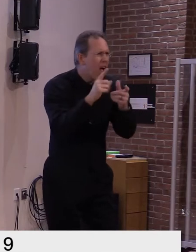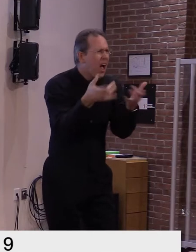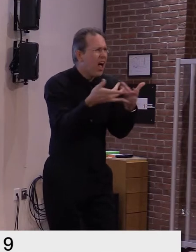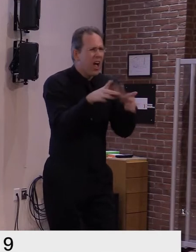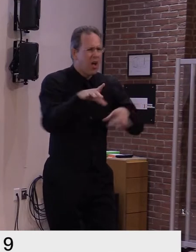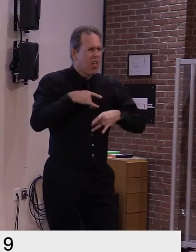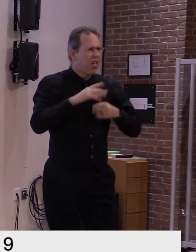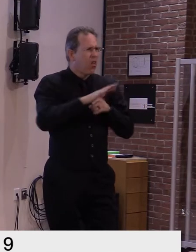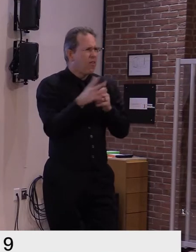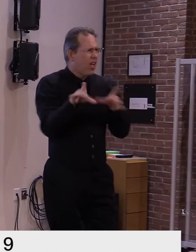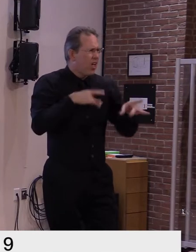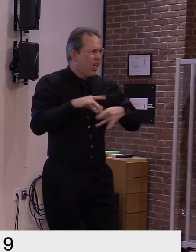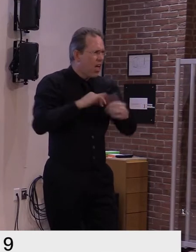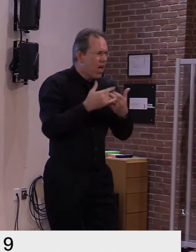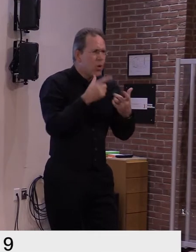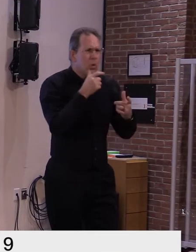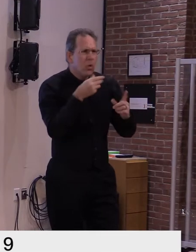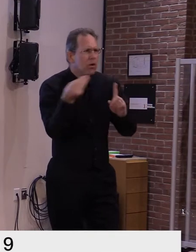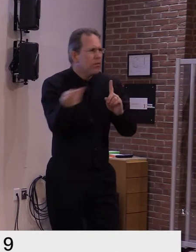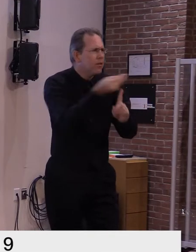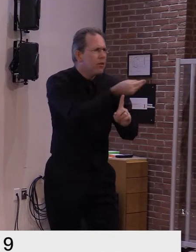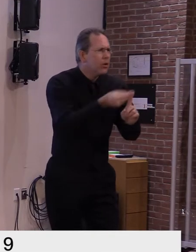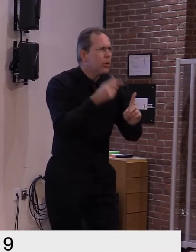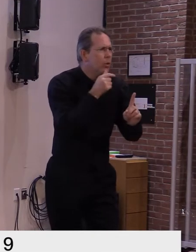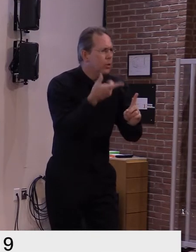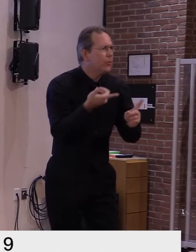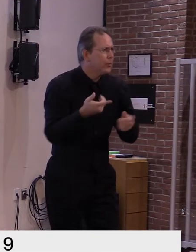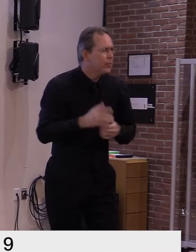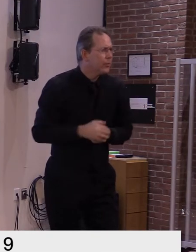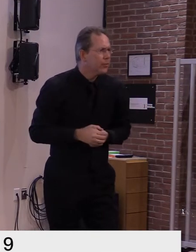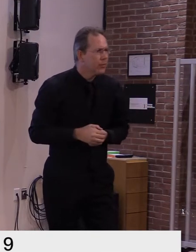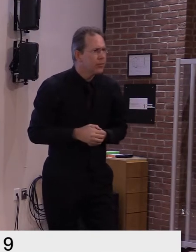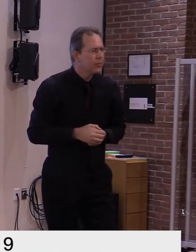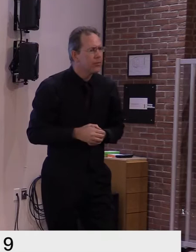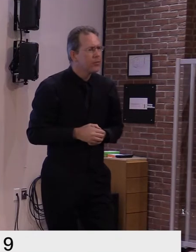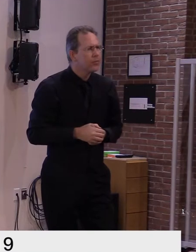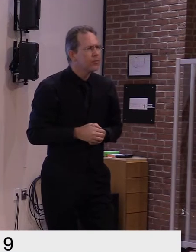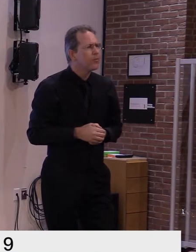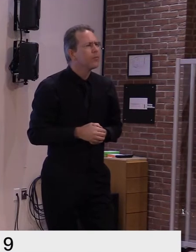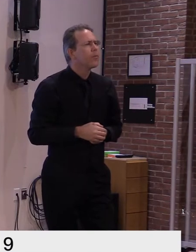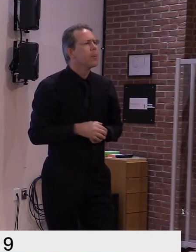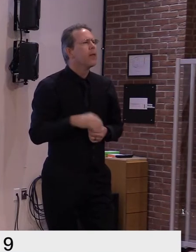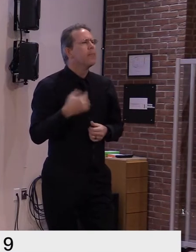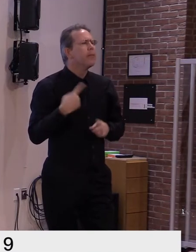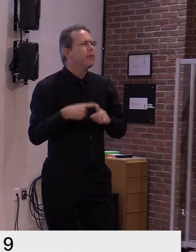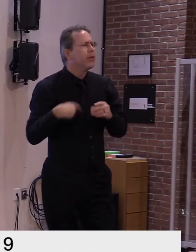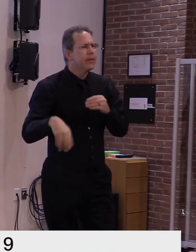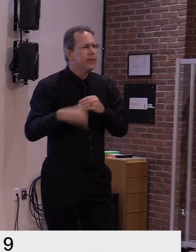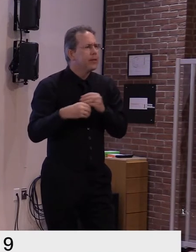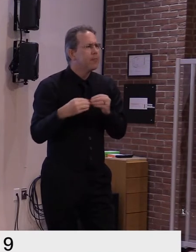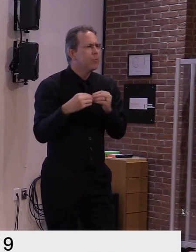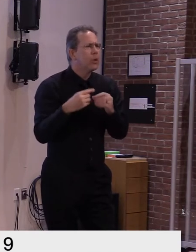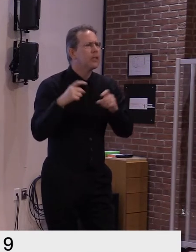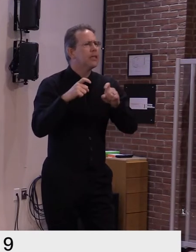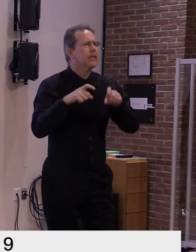have been in contact with, and we start testing of the